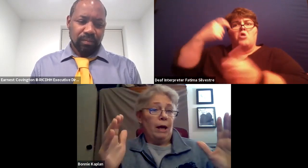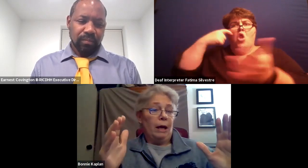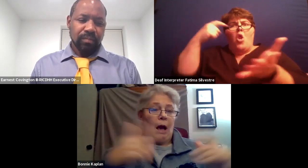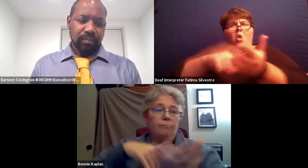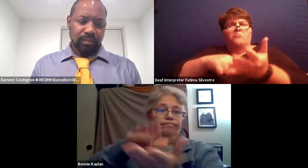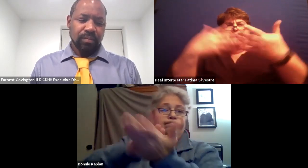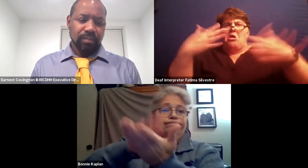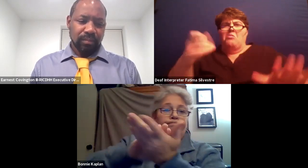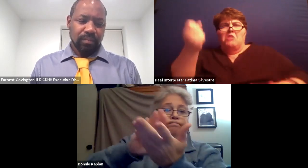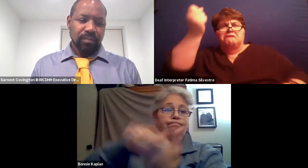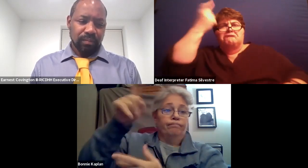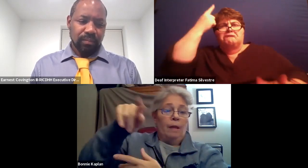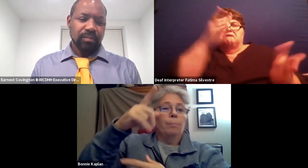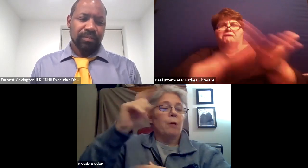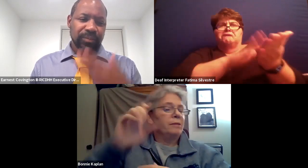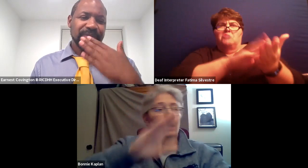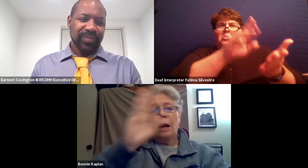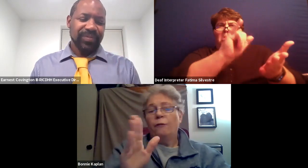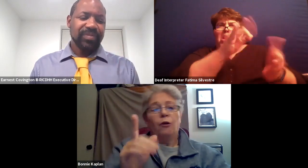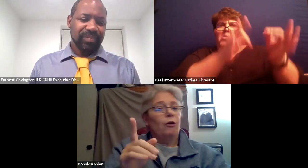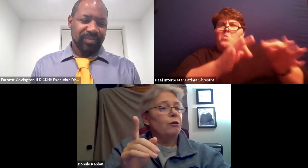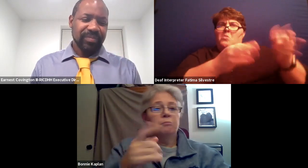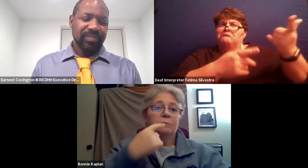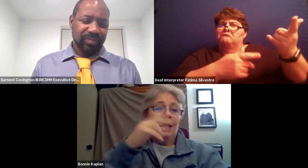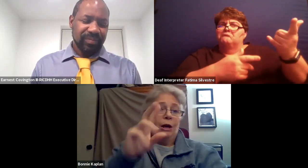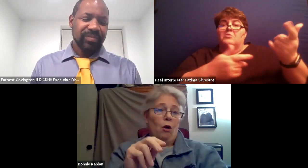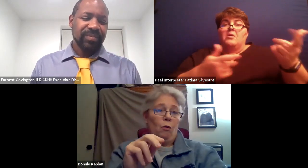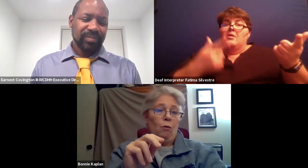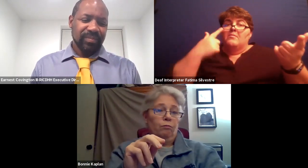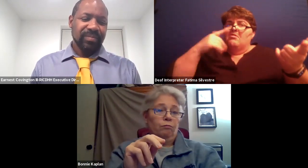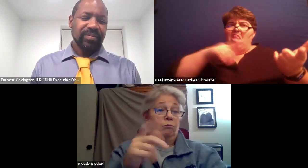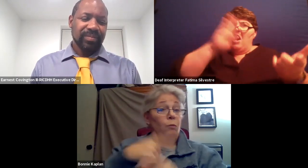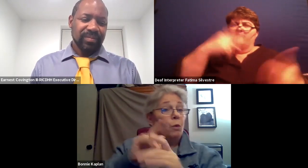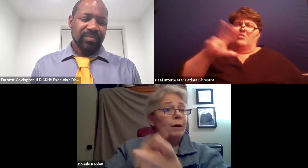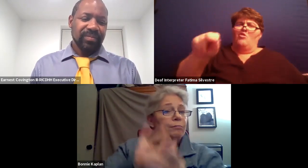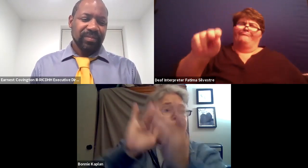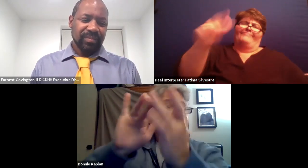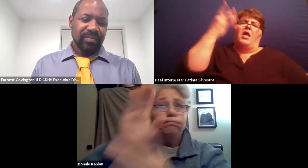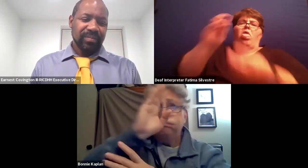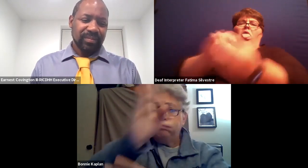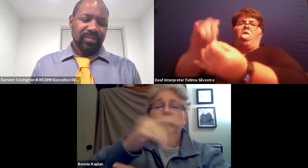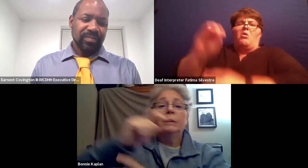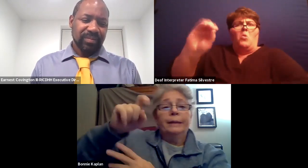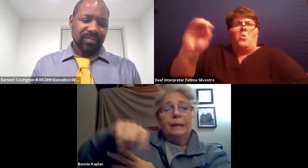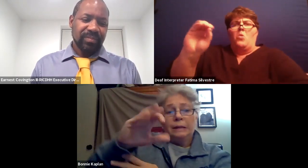Rhode Island has now been recognized and commended for their access to the legal system